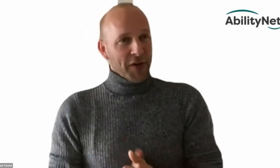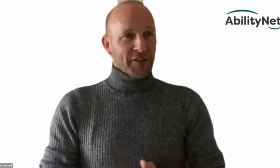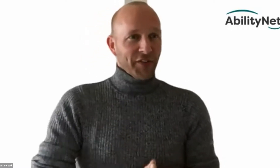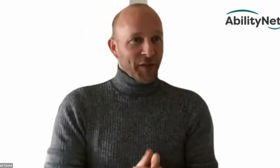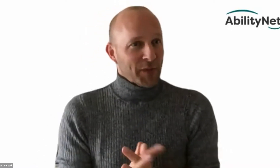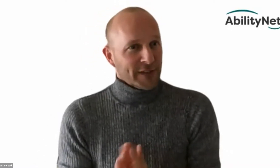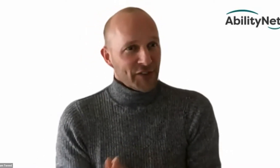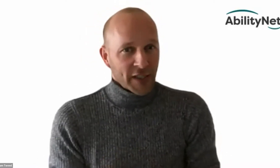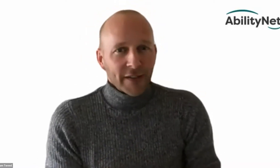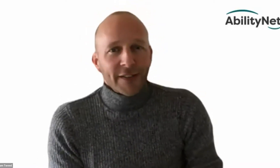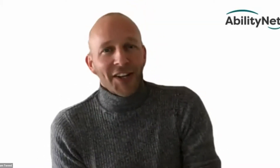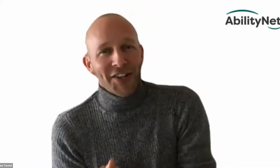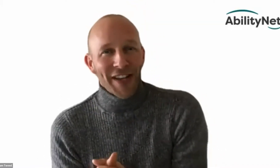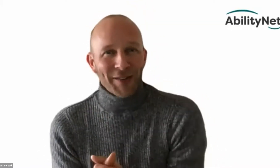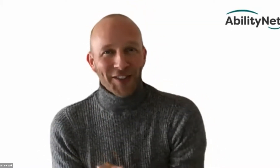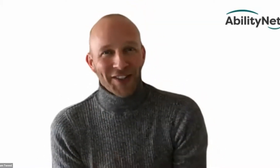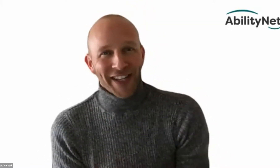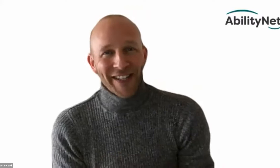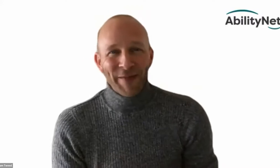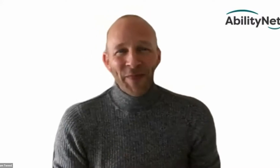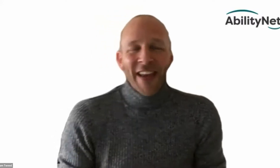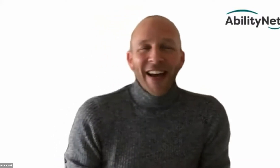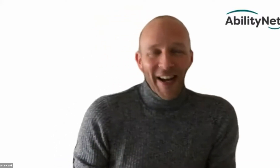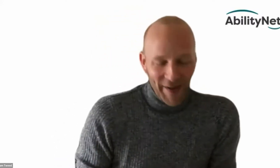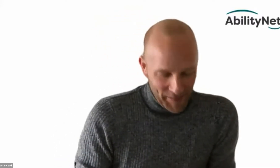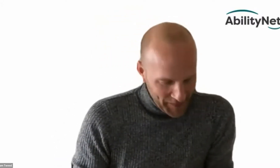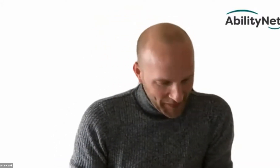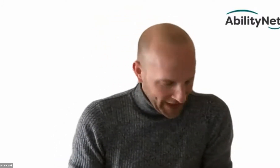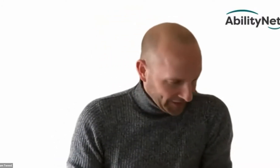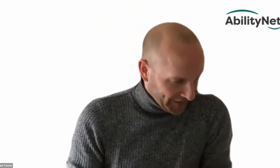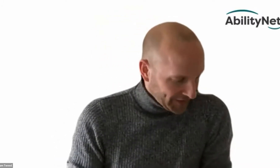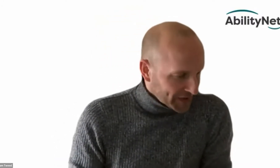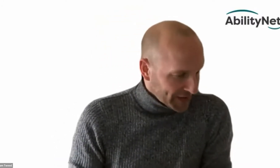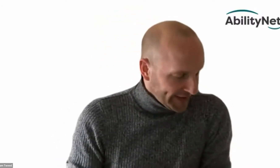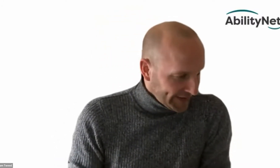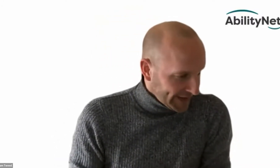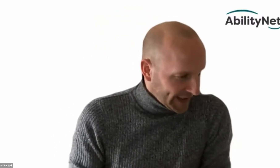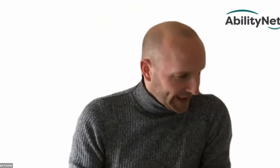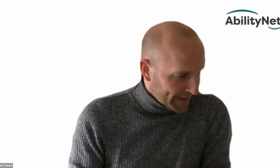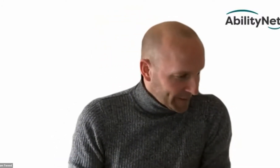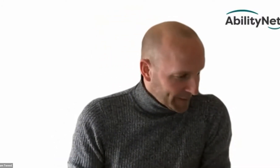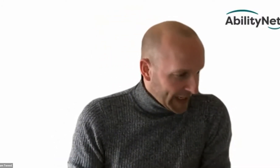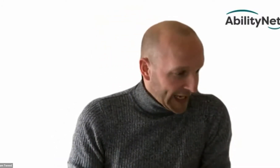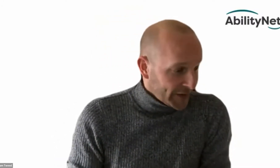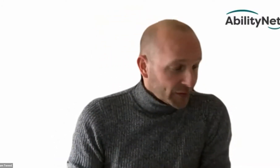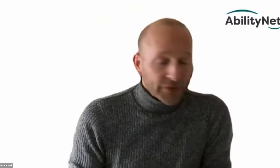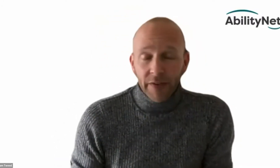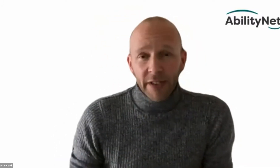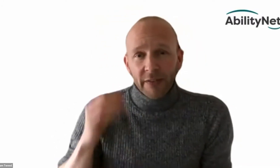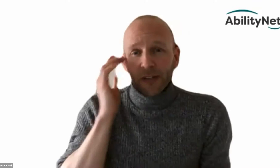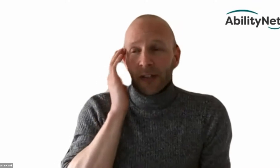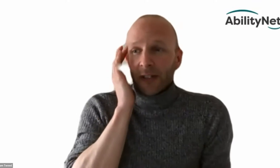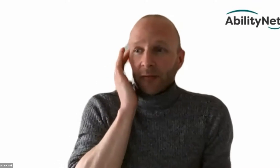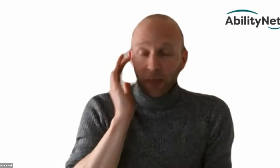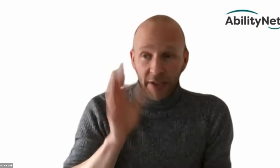about 400 of them were junk, so that was okay. Yeah, so to-do lists, and also